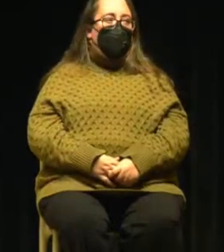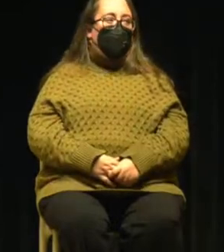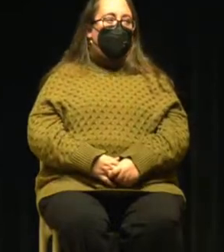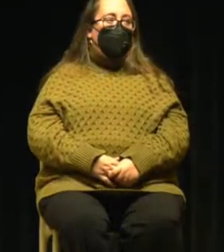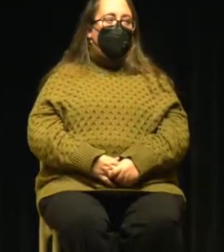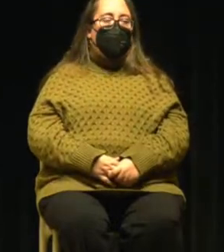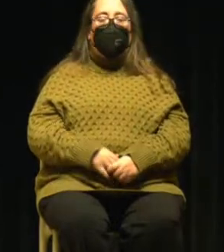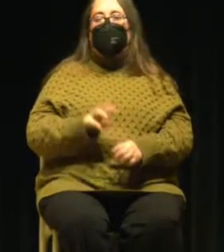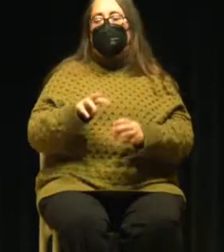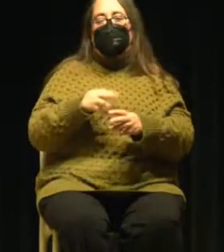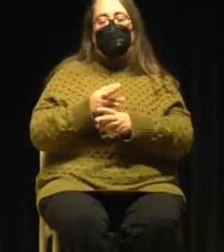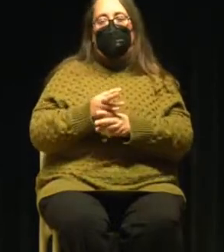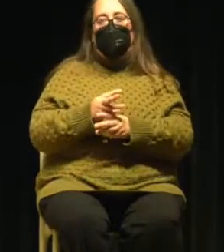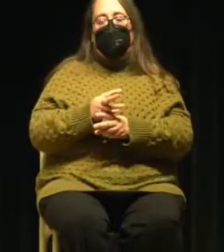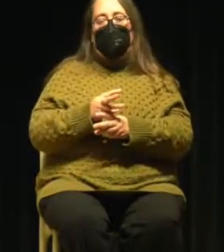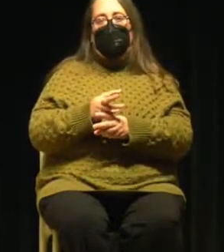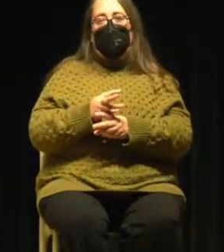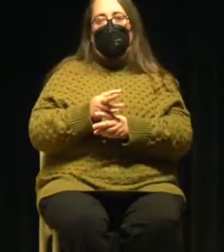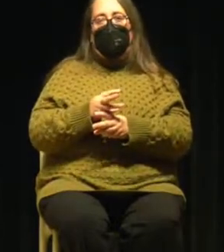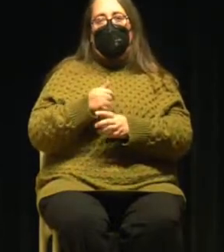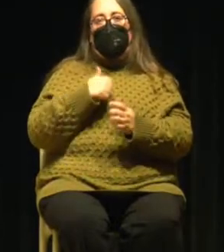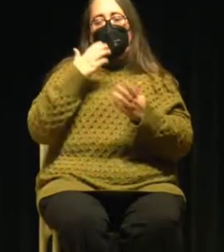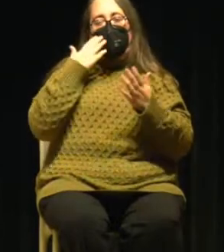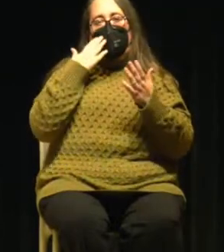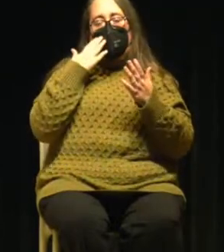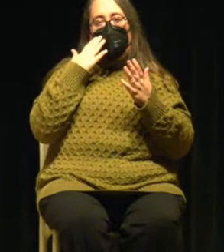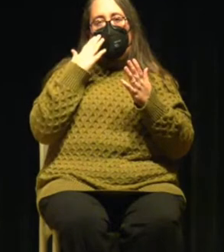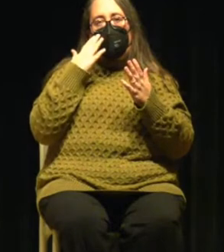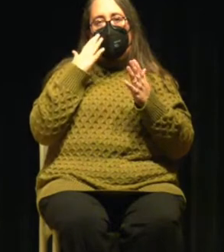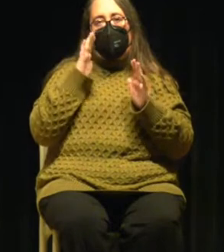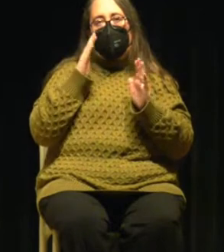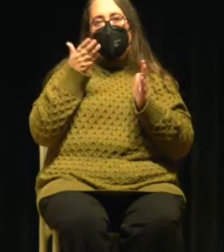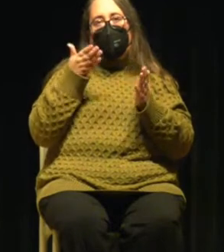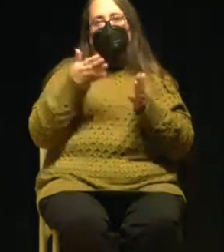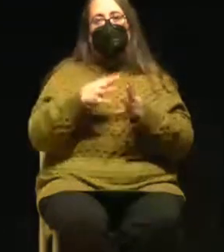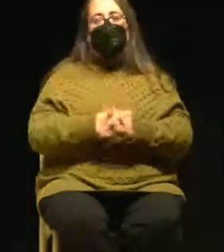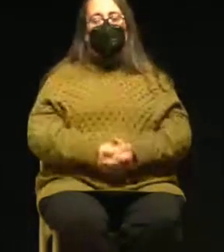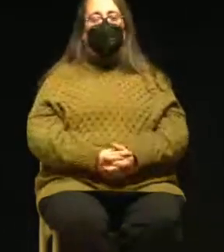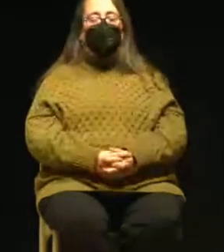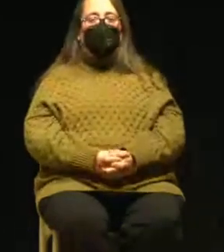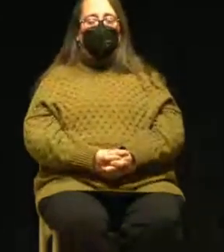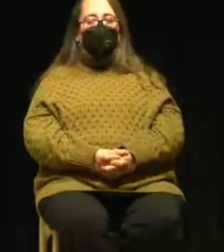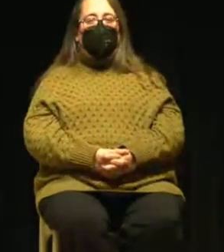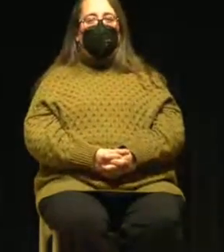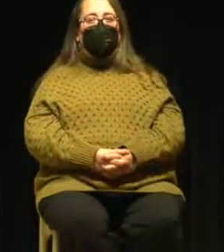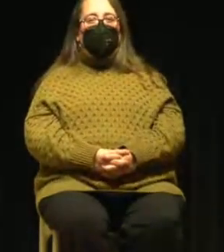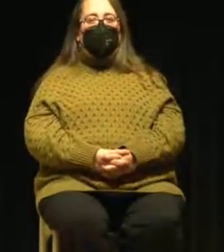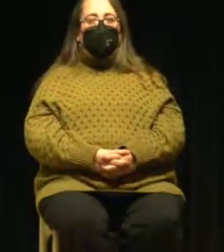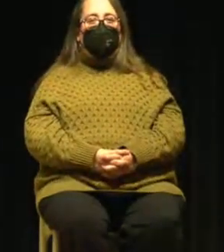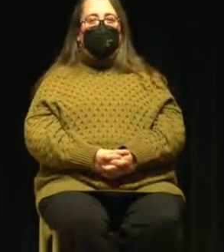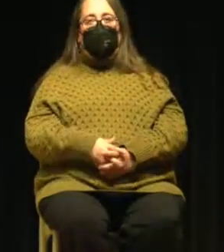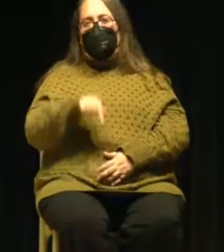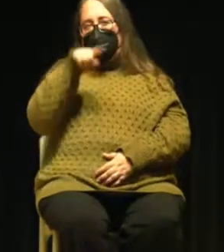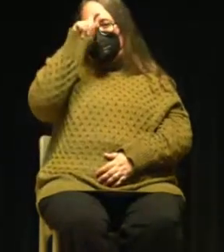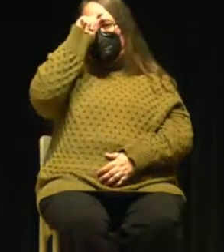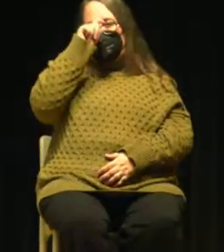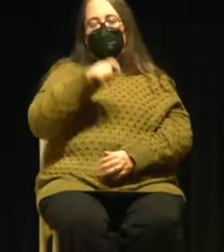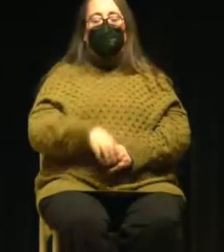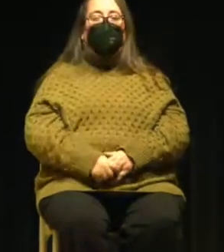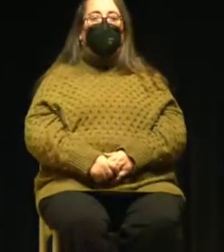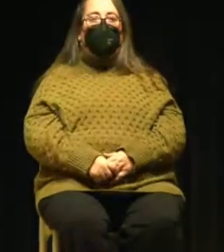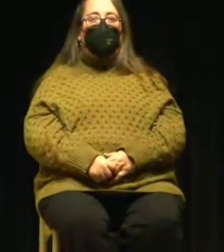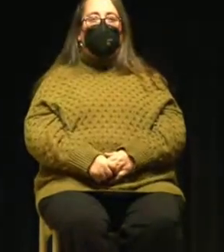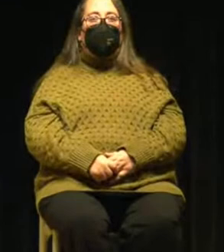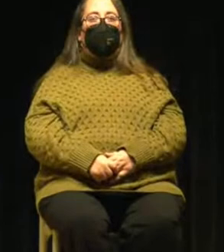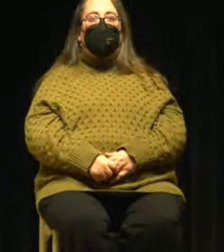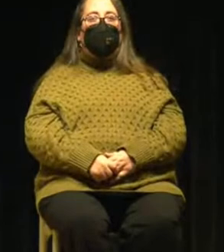that I didn't know was there. Well, I'm totally puzzled by it. I would love it if you